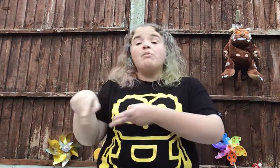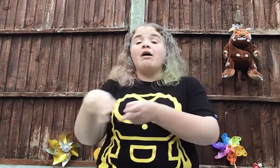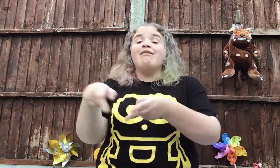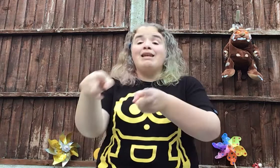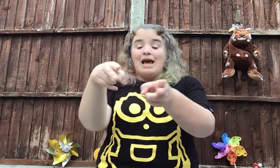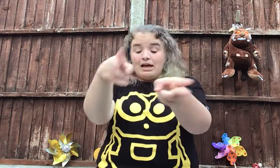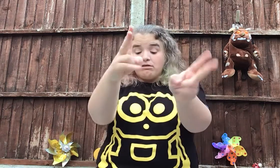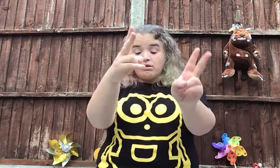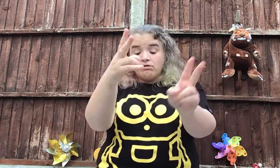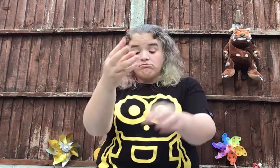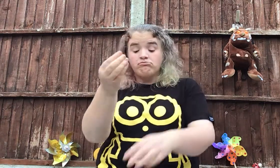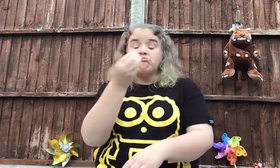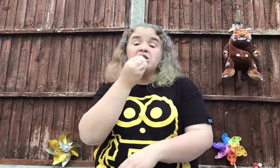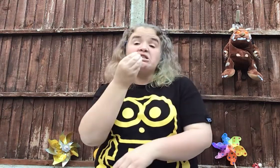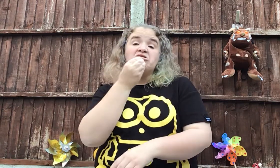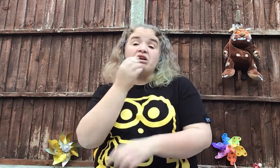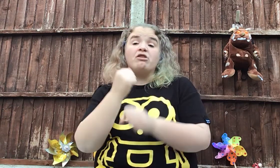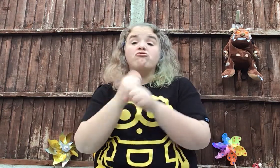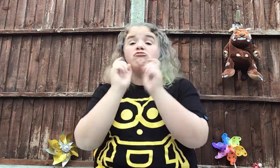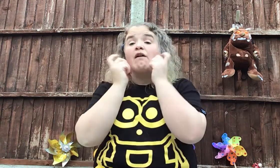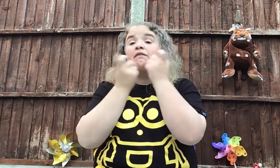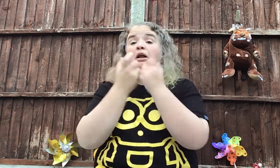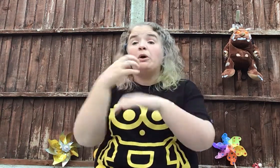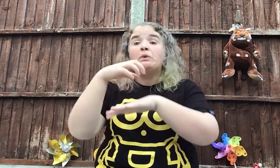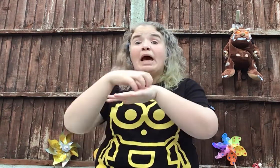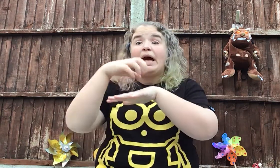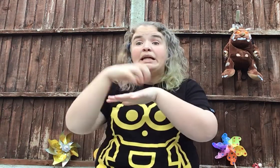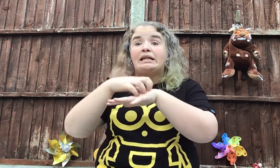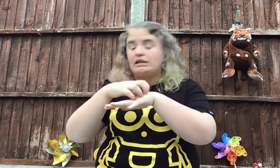by the lake, eating Gruffalo cake.